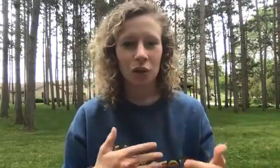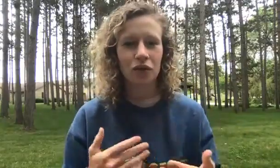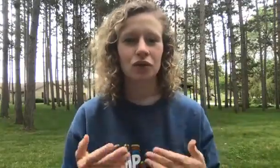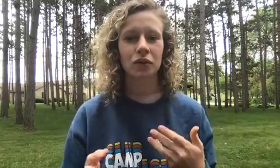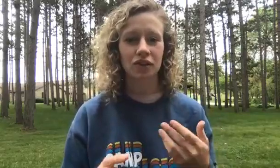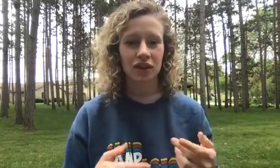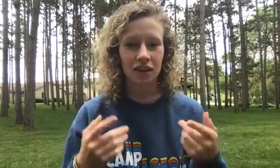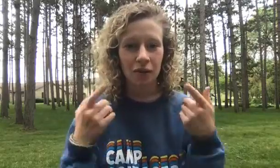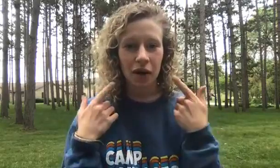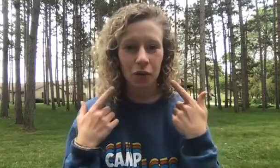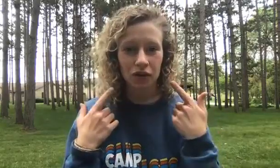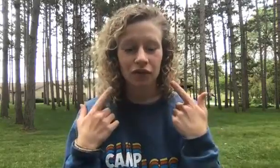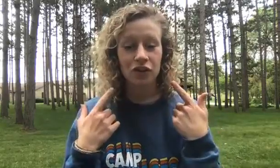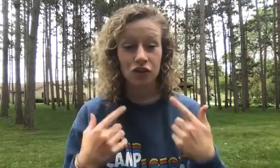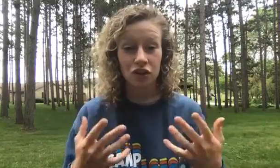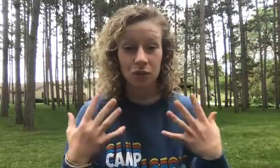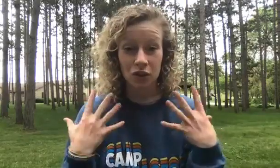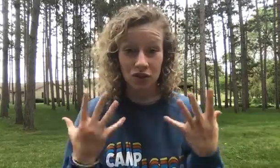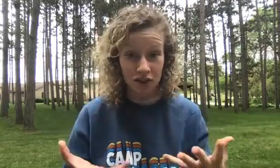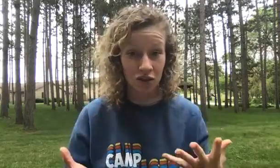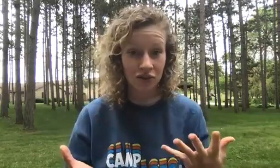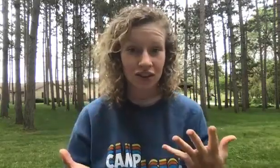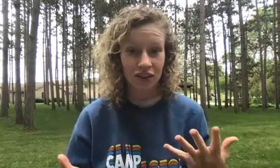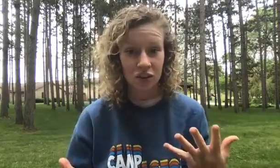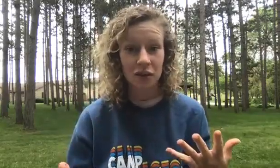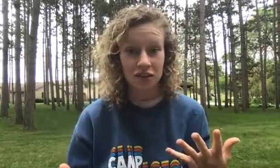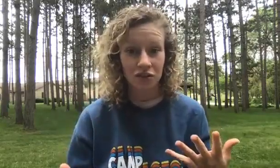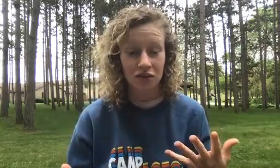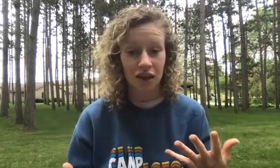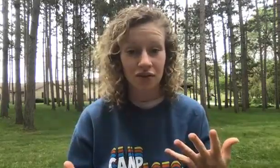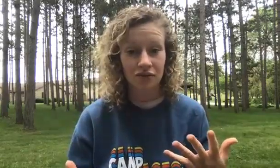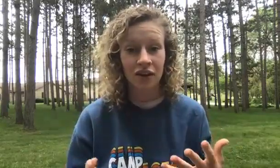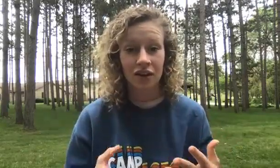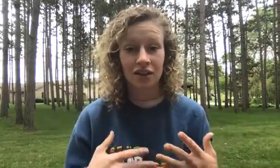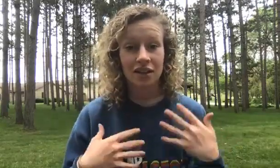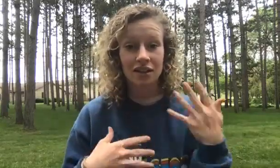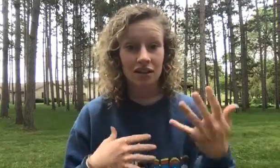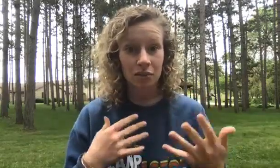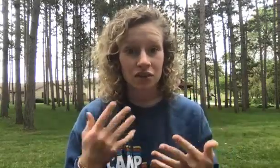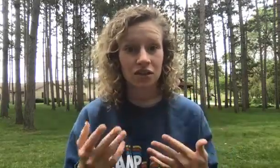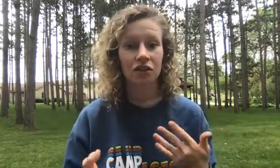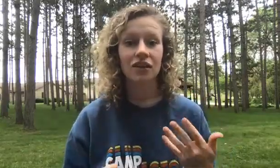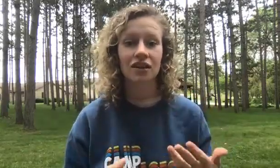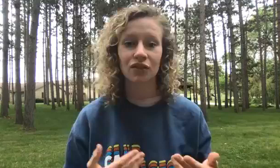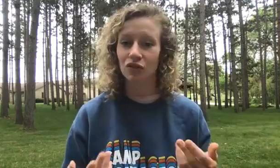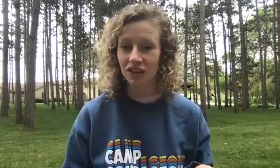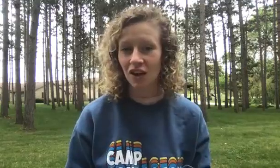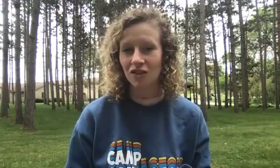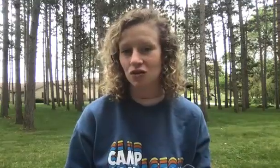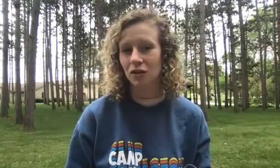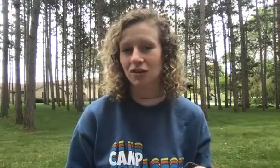through and you're thinking about with your facial expressions, how you're really expressing yourself. Because that's how someone's going to read if you really are enjoying talking